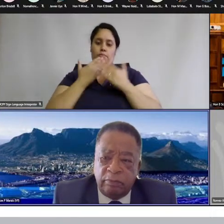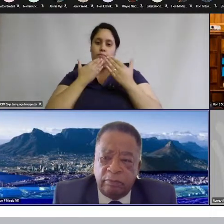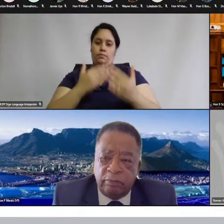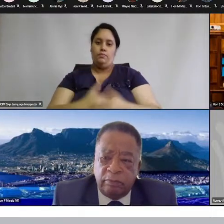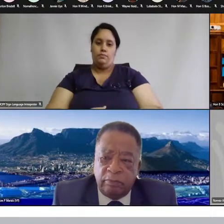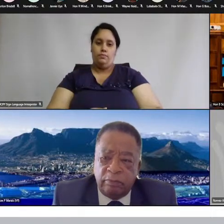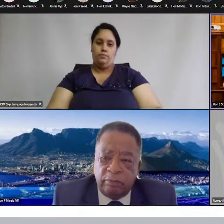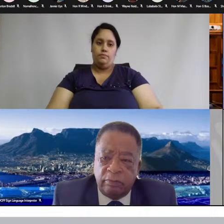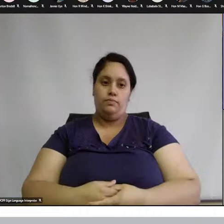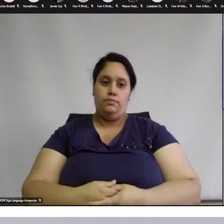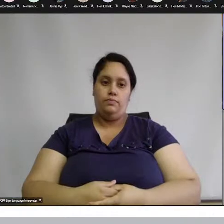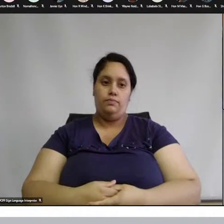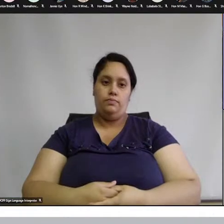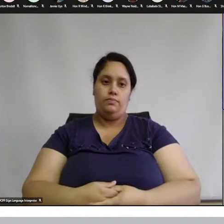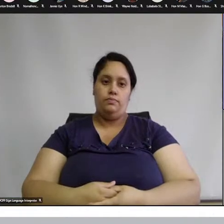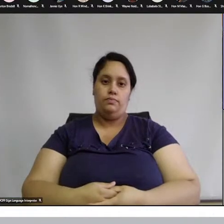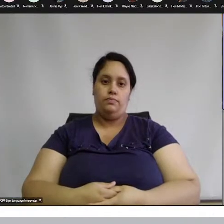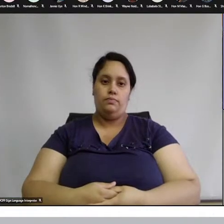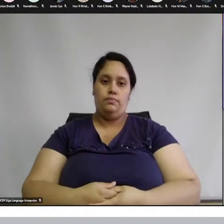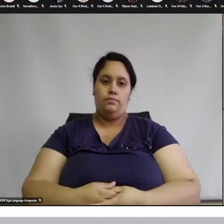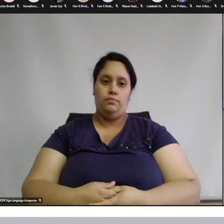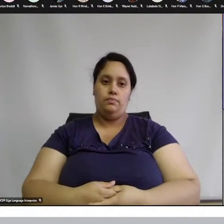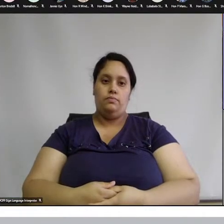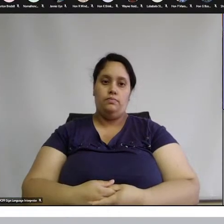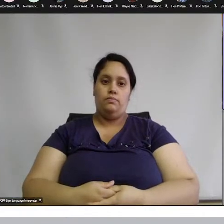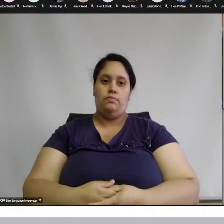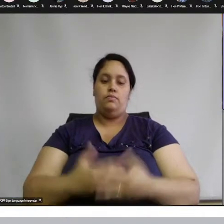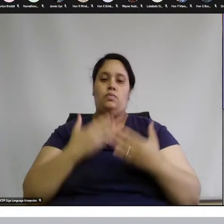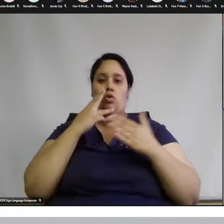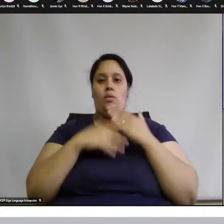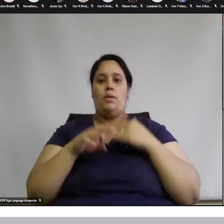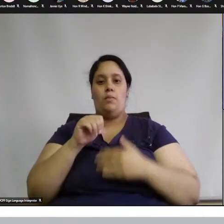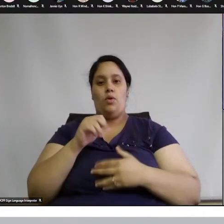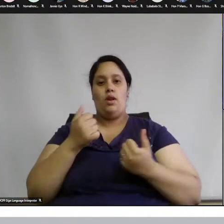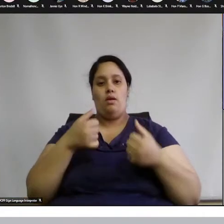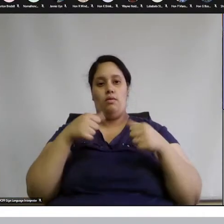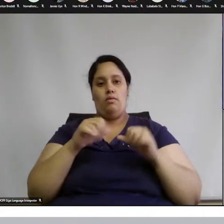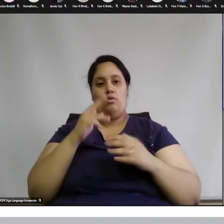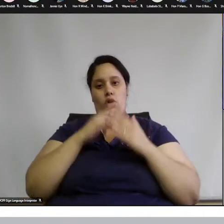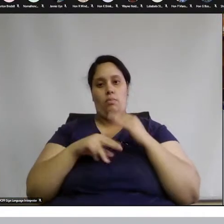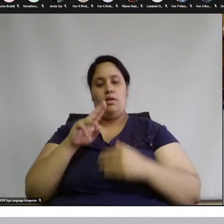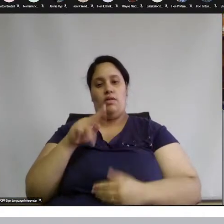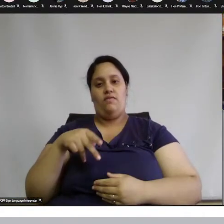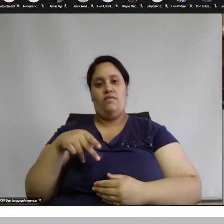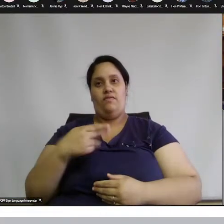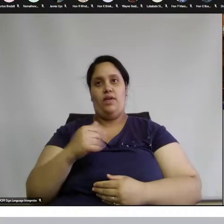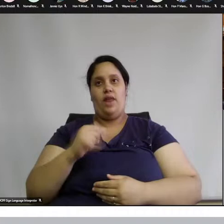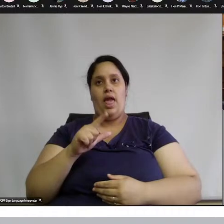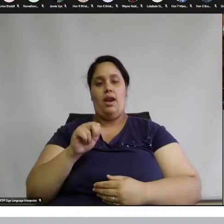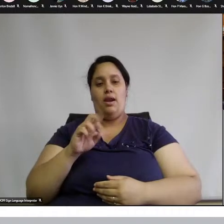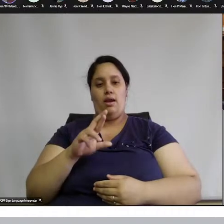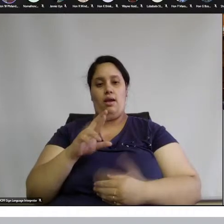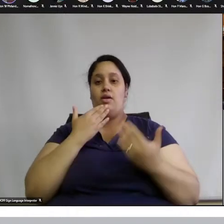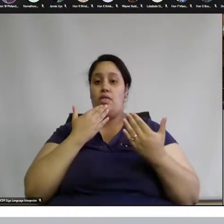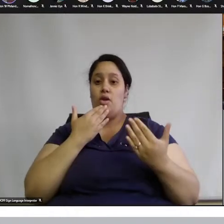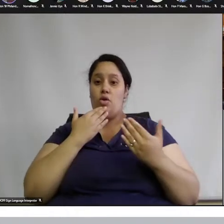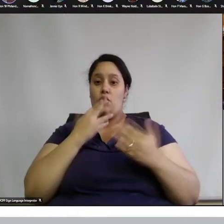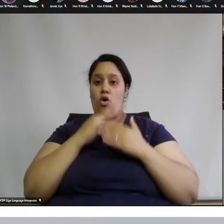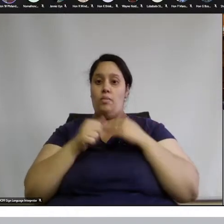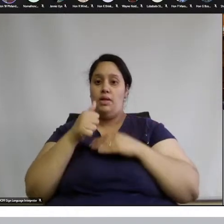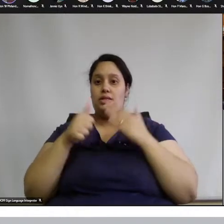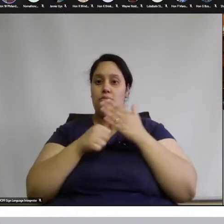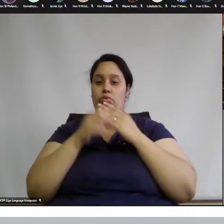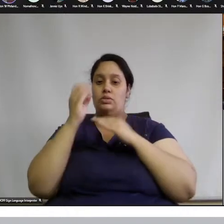you. Thank you, Honourable Murray. I now recognise Honourable Philander. Thank you very much, Honourable